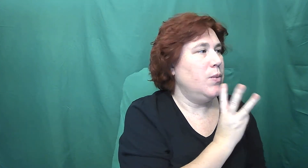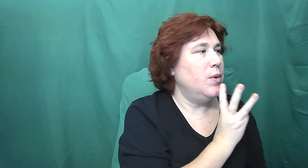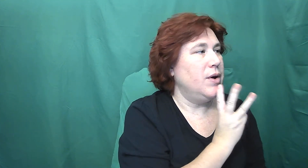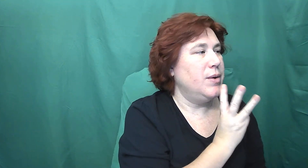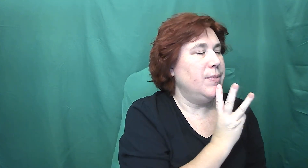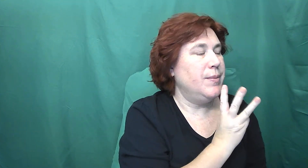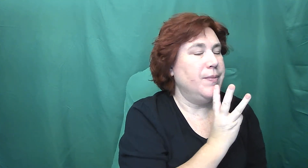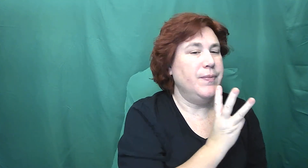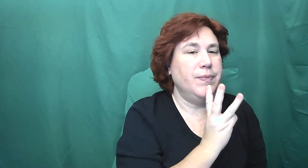Water.